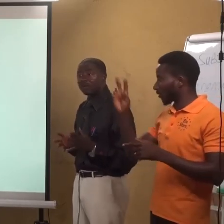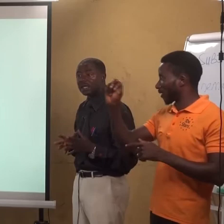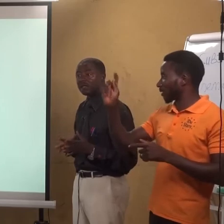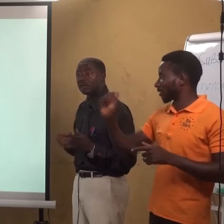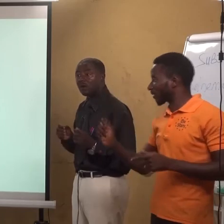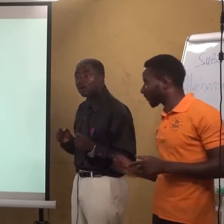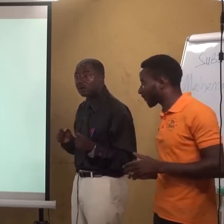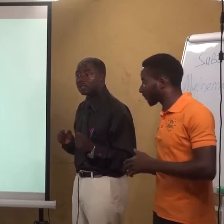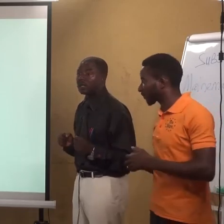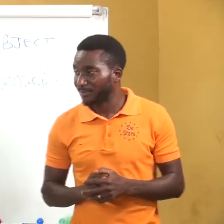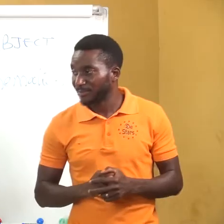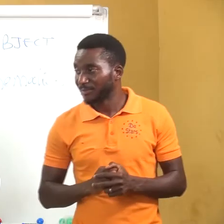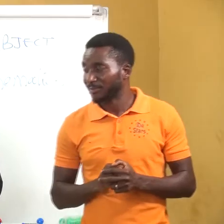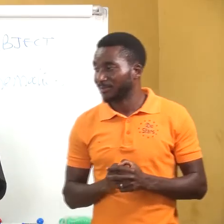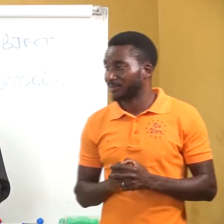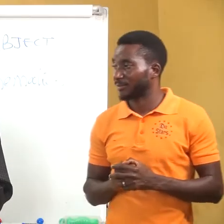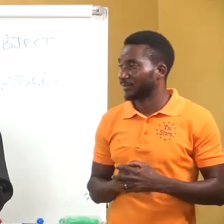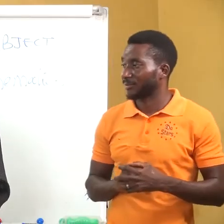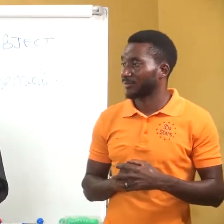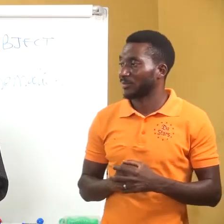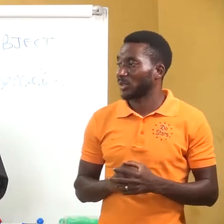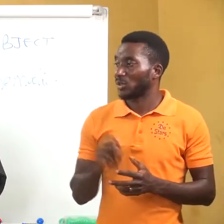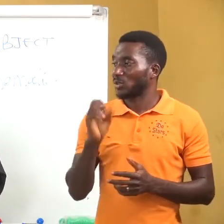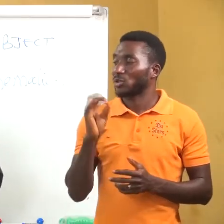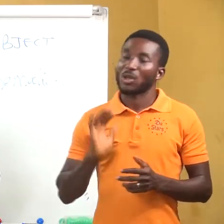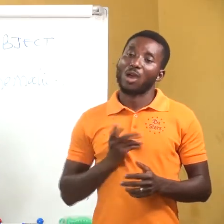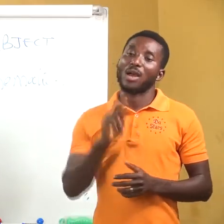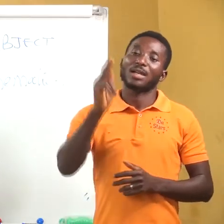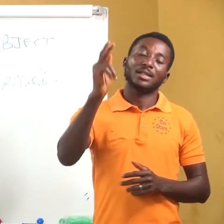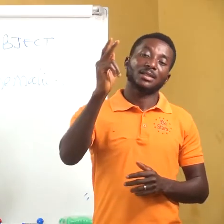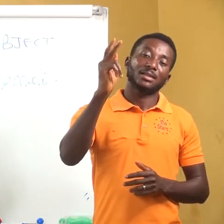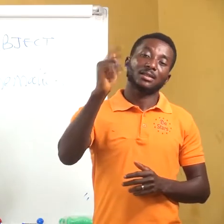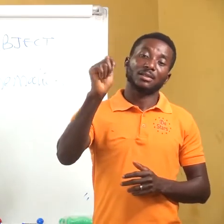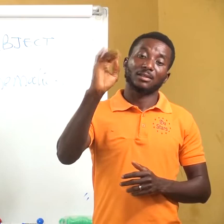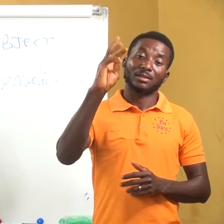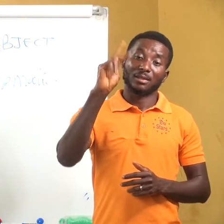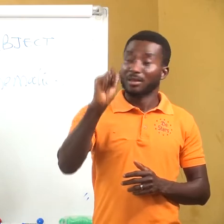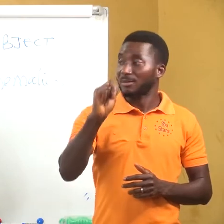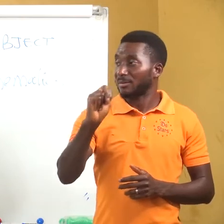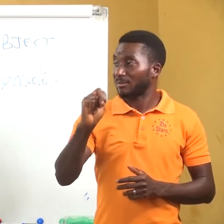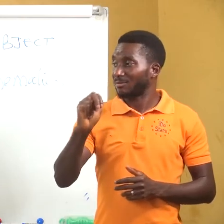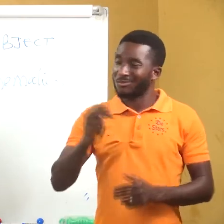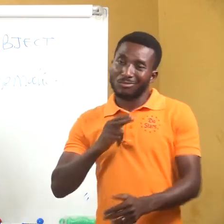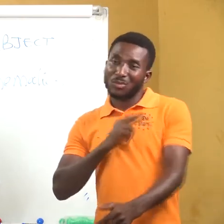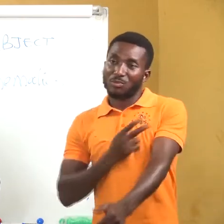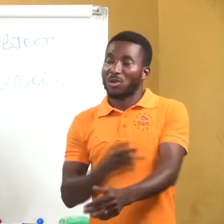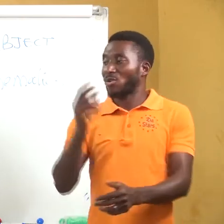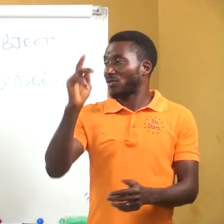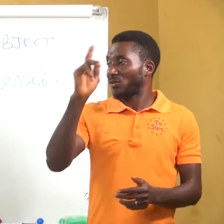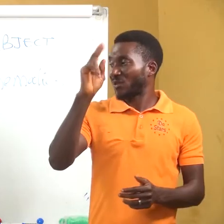in obtaining all the terms of the sequence. So our Tn equals AR raised to power n minus